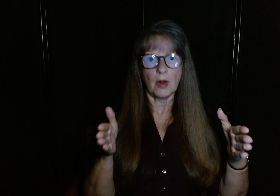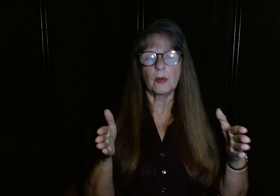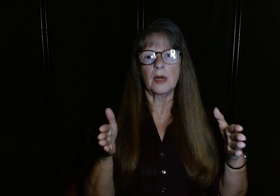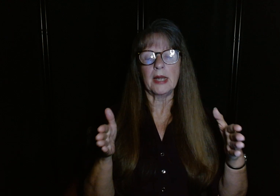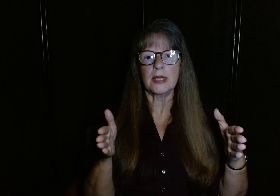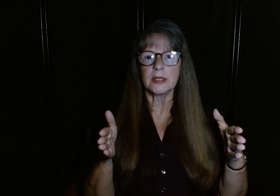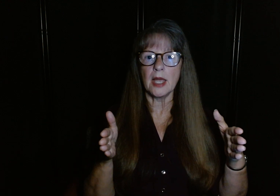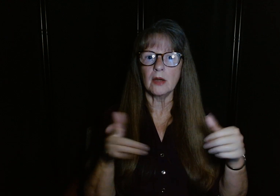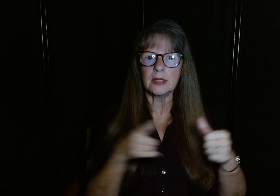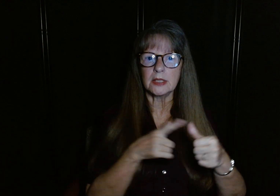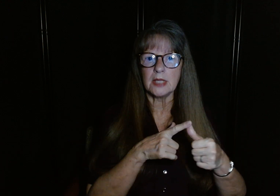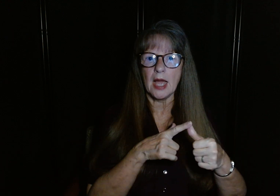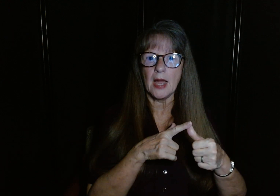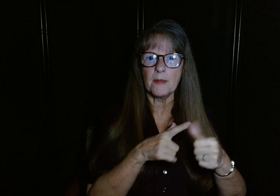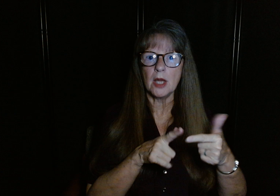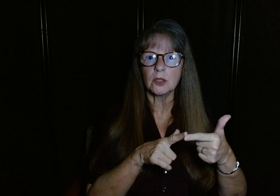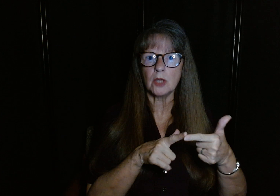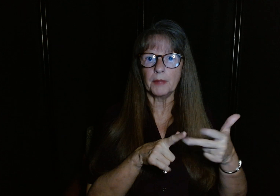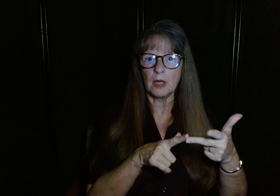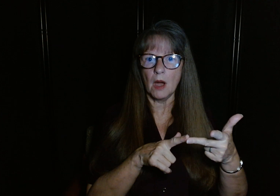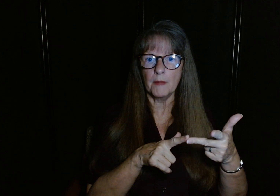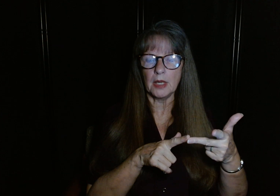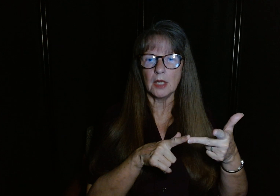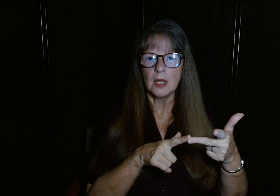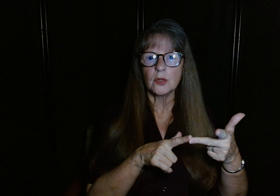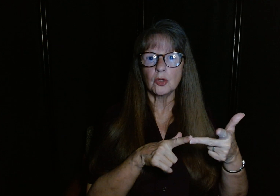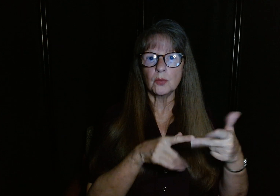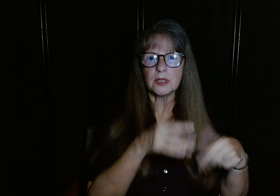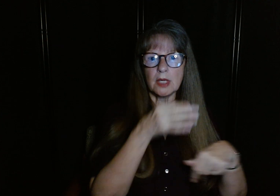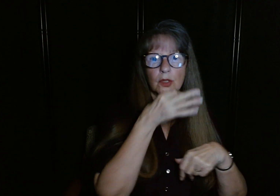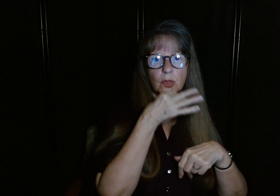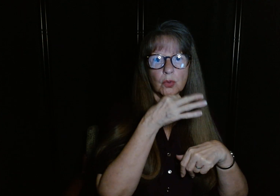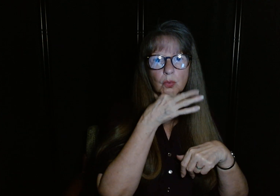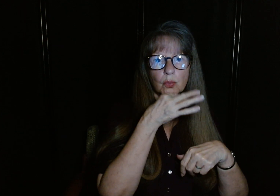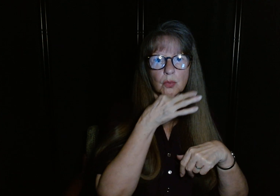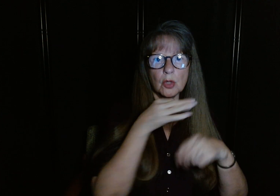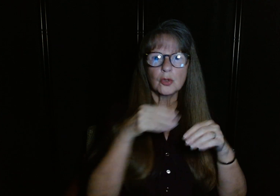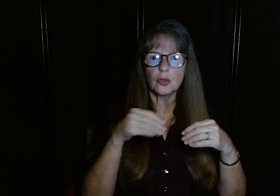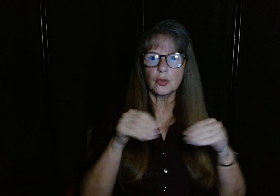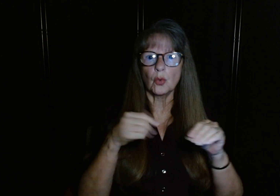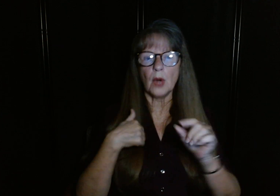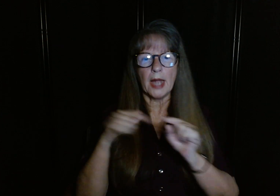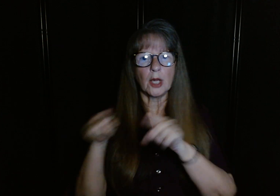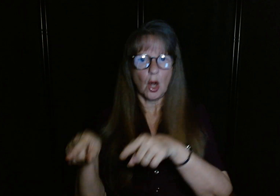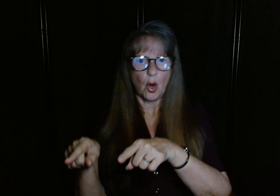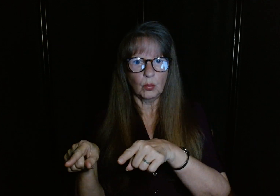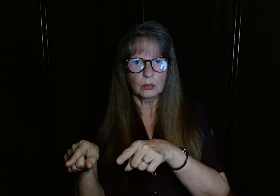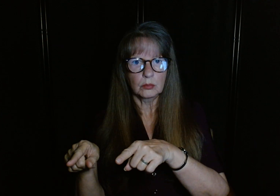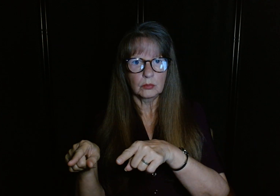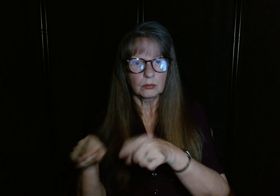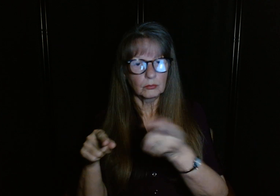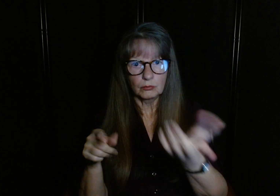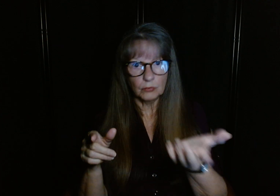in ASL, it's time, topic, comment. So you would say soon store I go. You